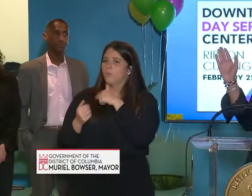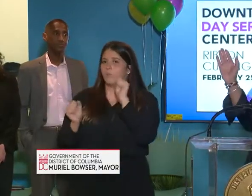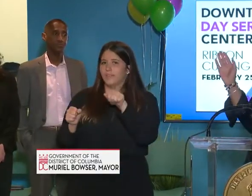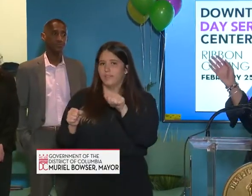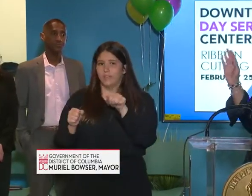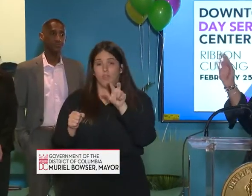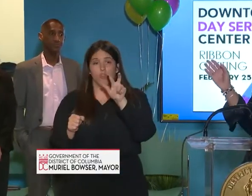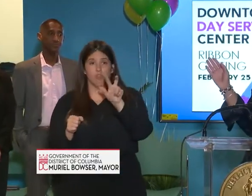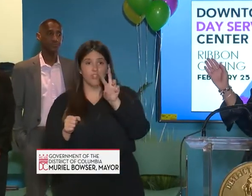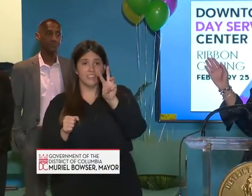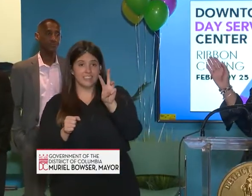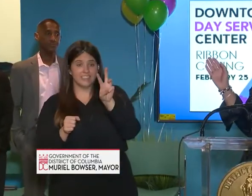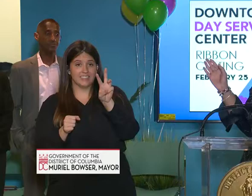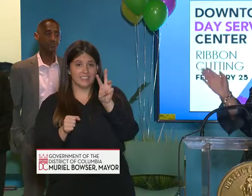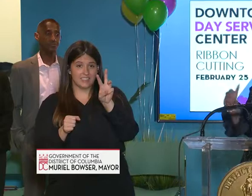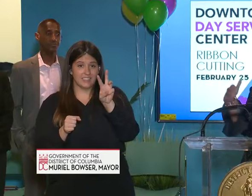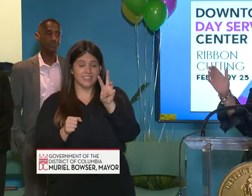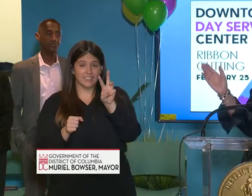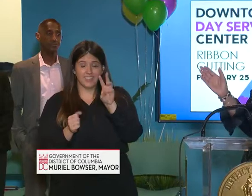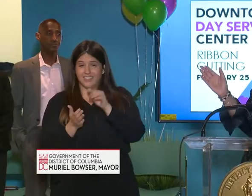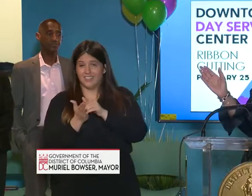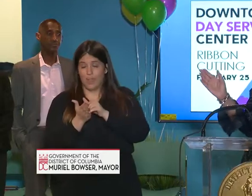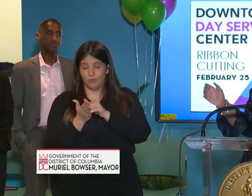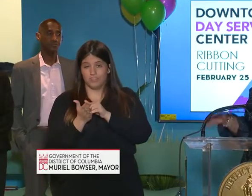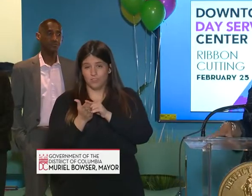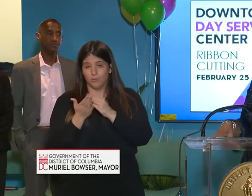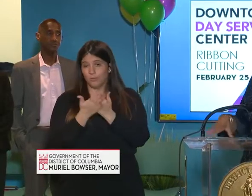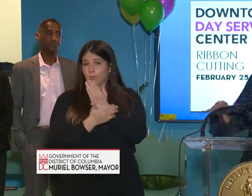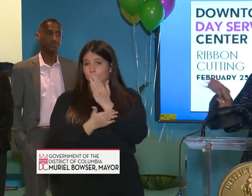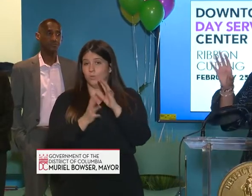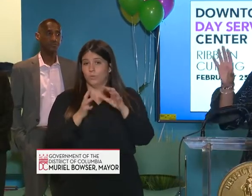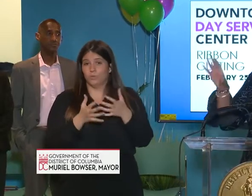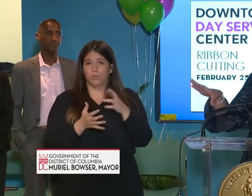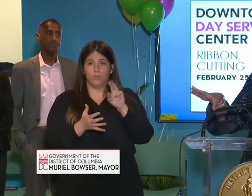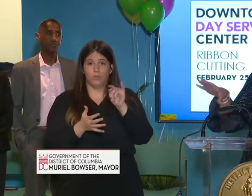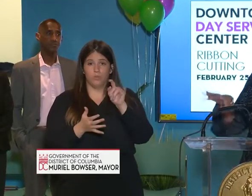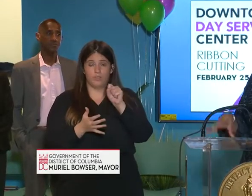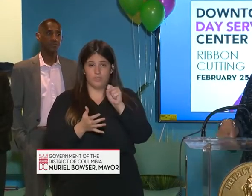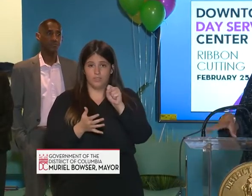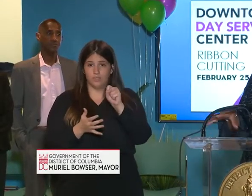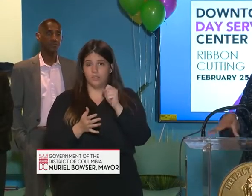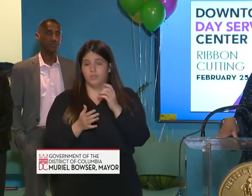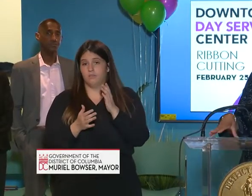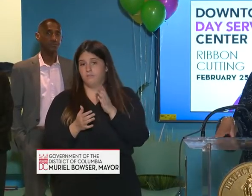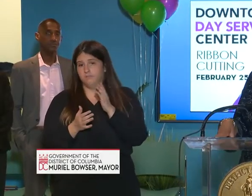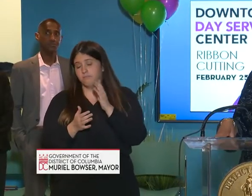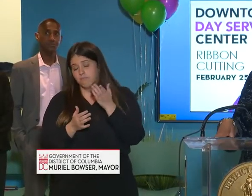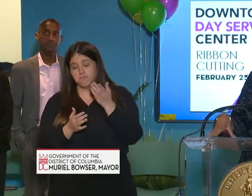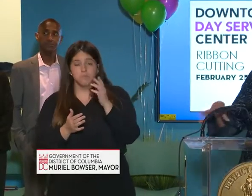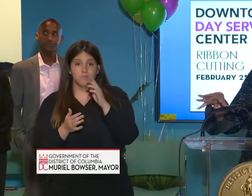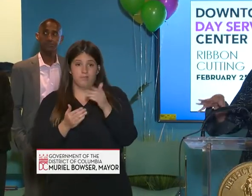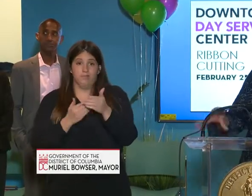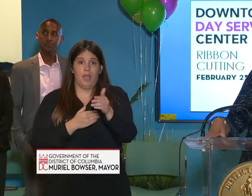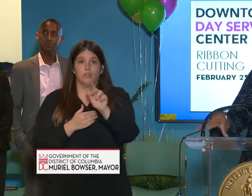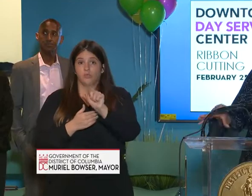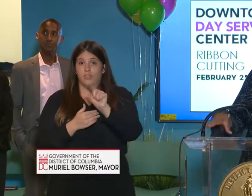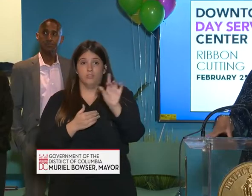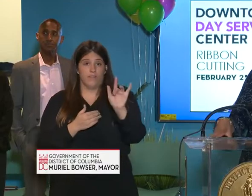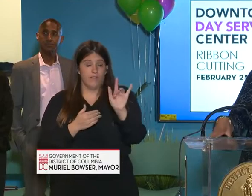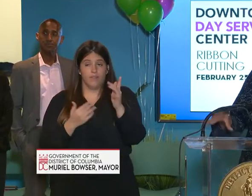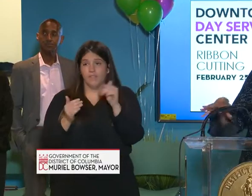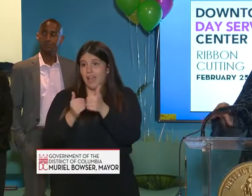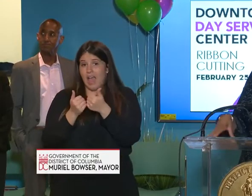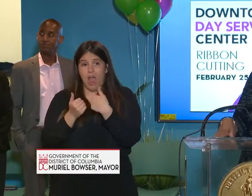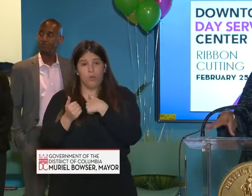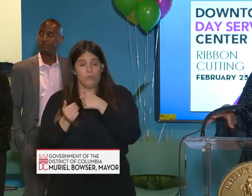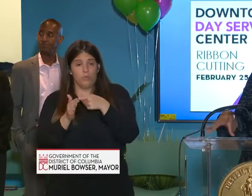build 36,000 new units in the district by 2025. And you raise a good point of how do we